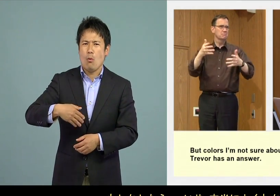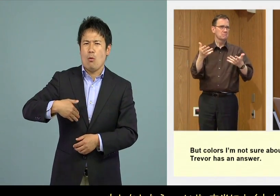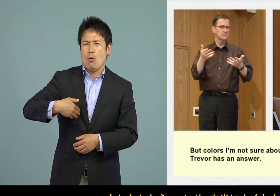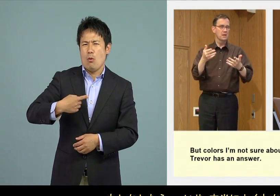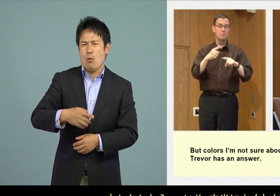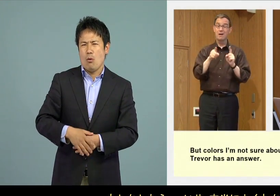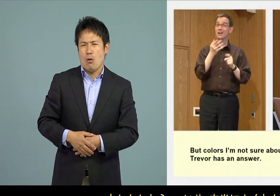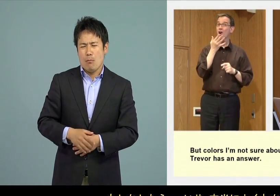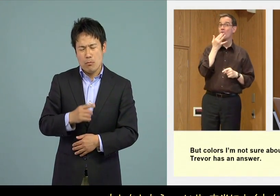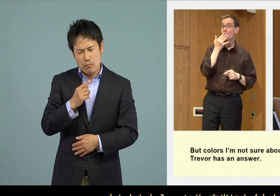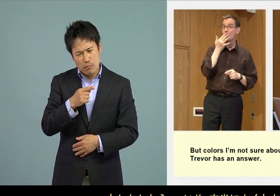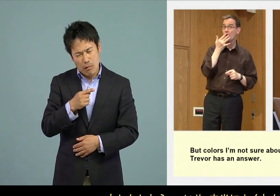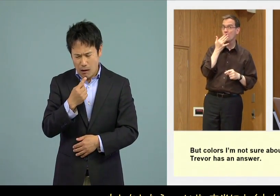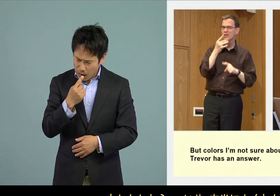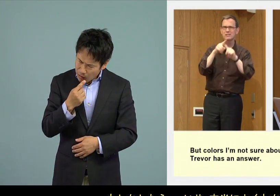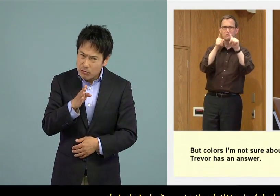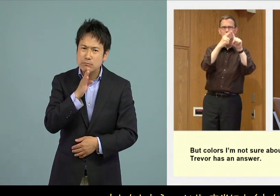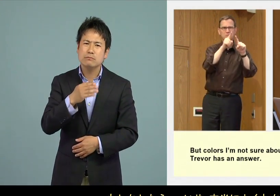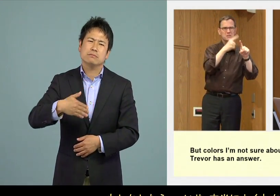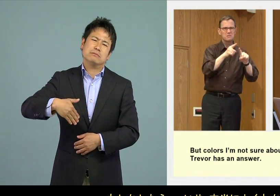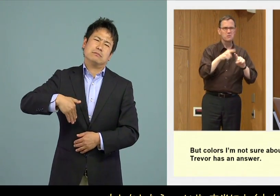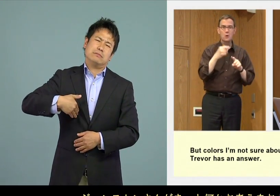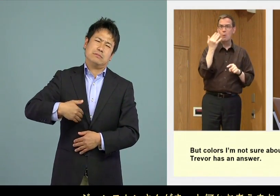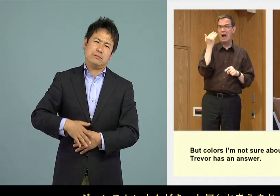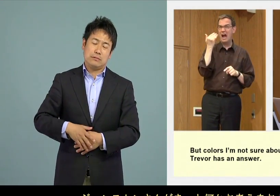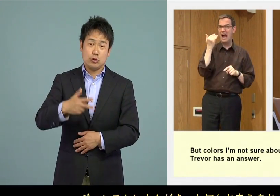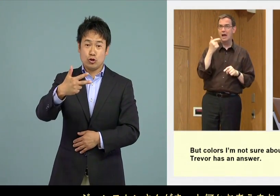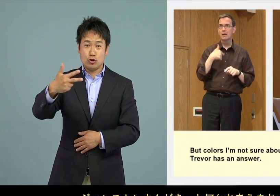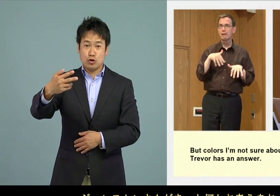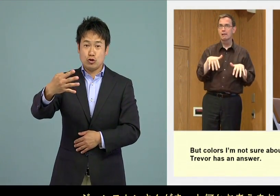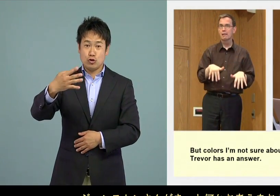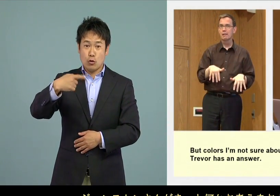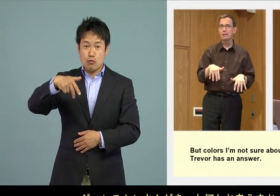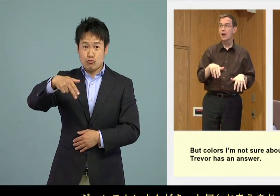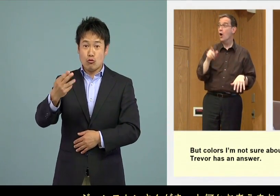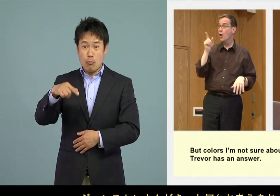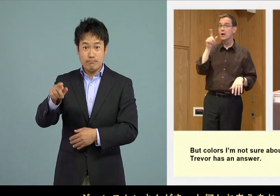I'm not really sure. Trevor has an answer.